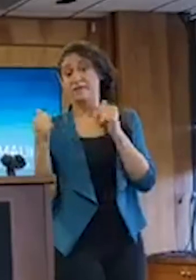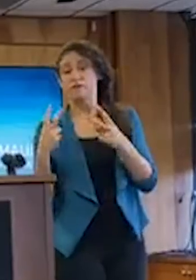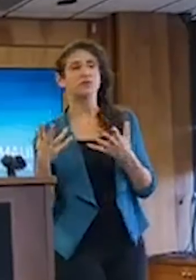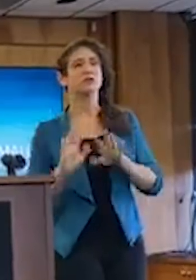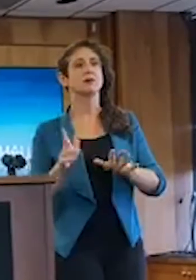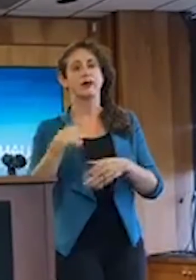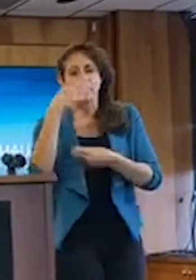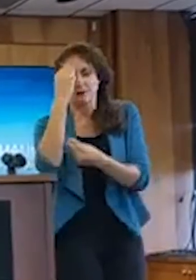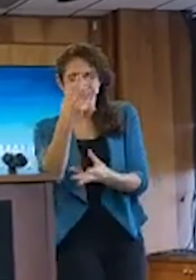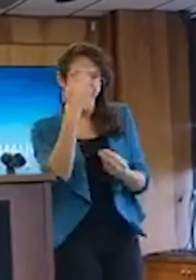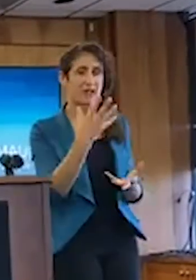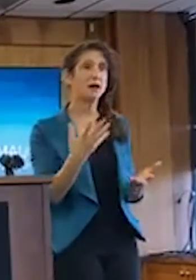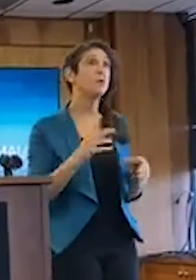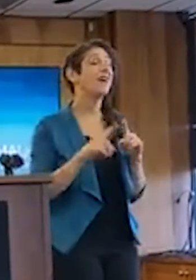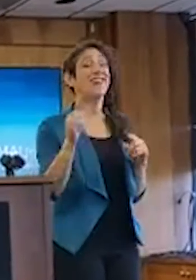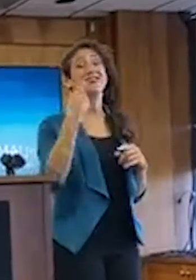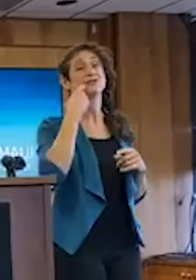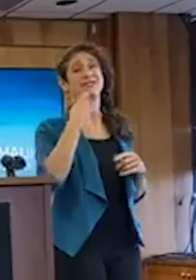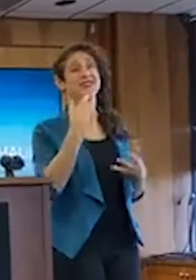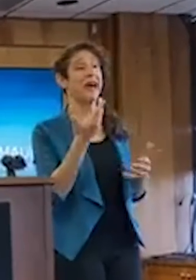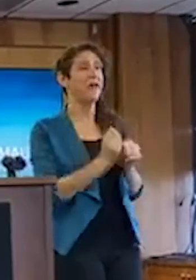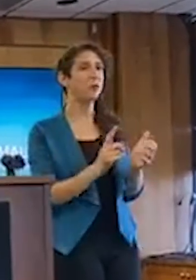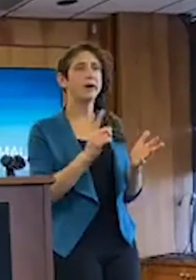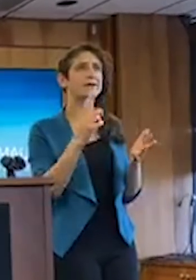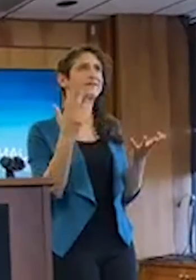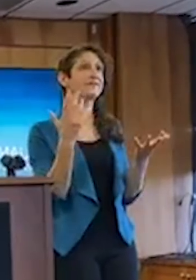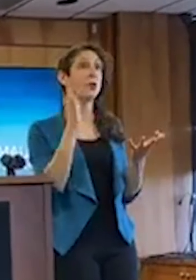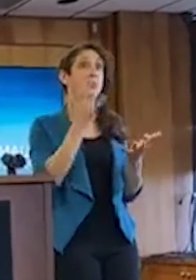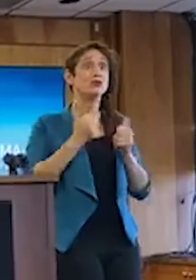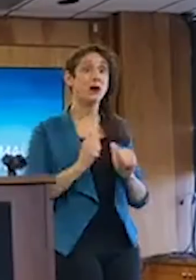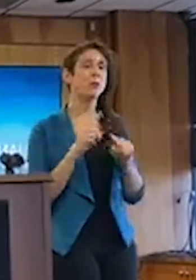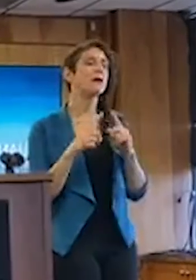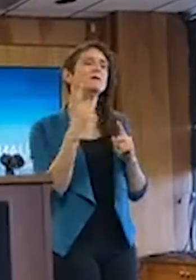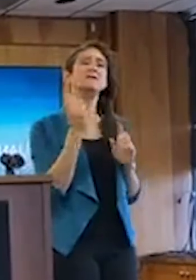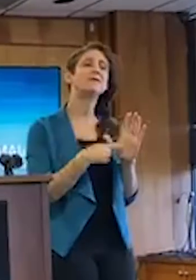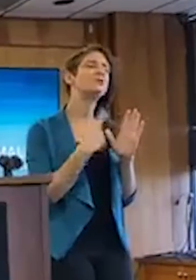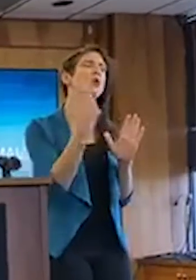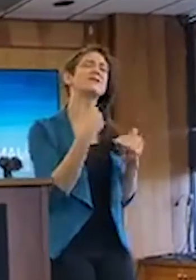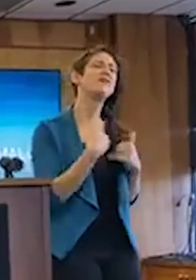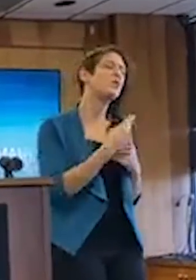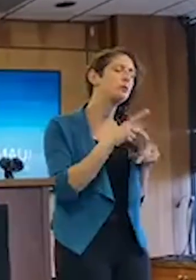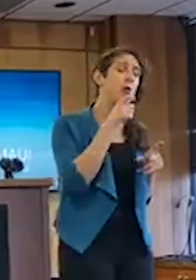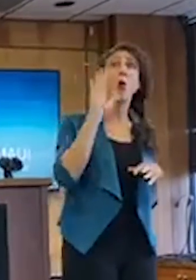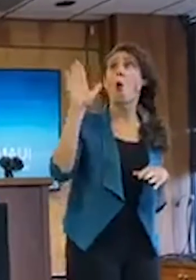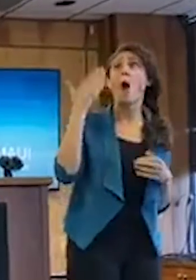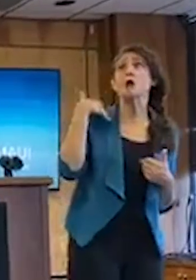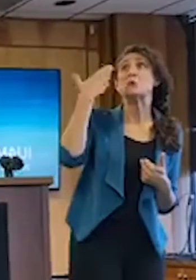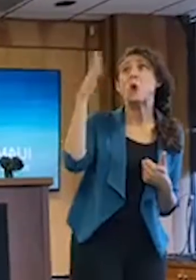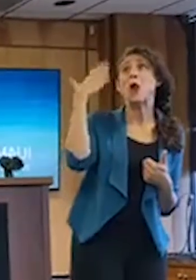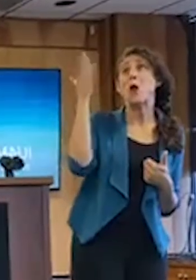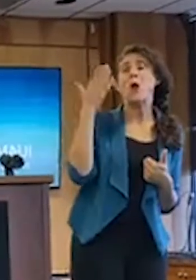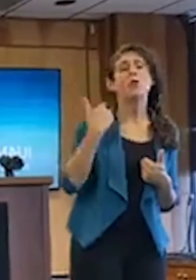be somebody that didn't get it, and we are trying our best to make sure everyone is informed as accurately and as efficiently